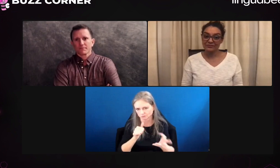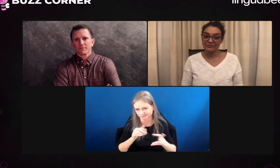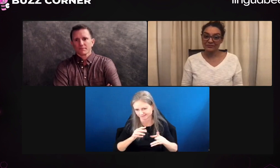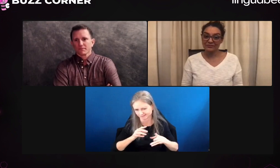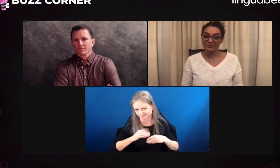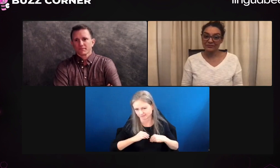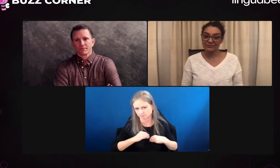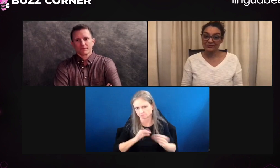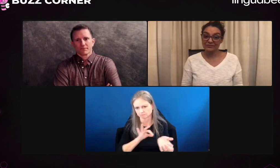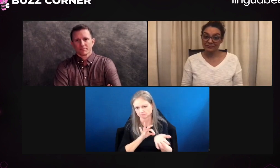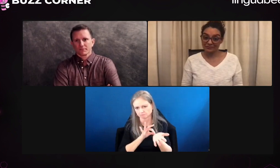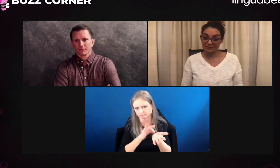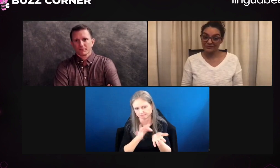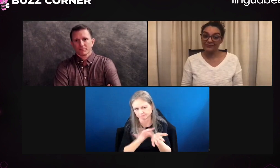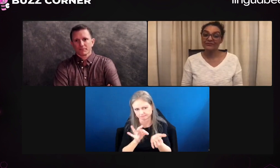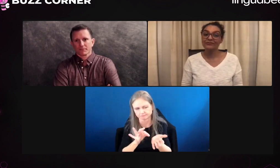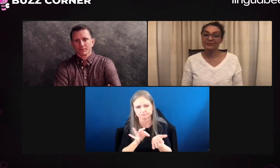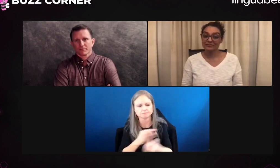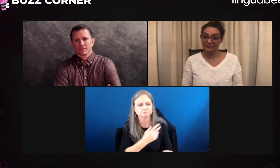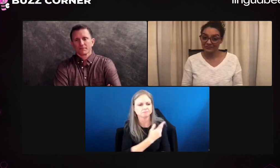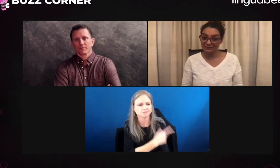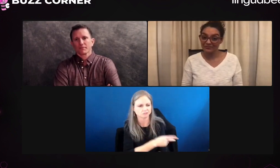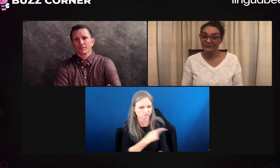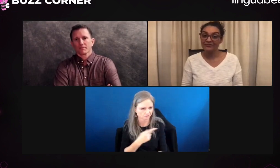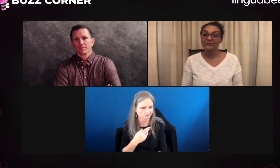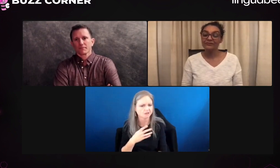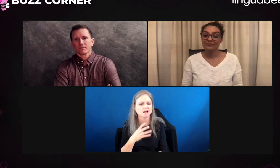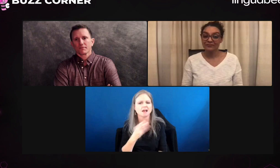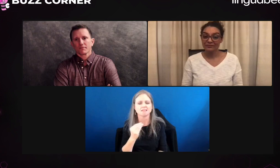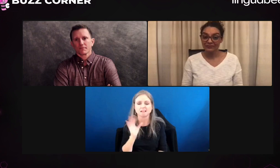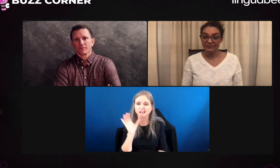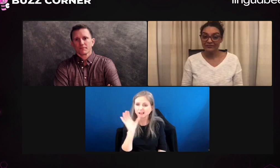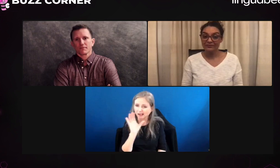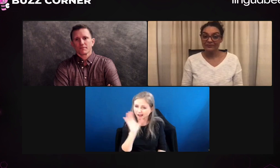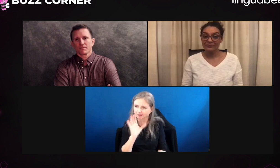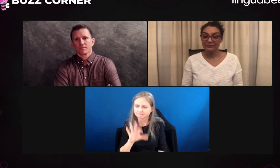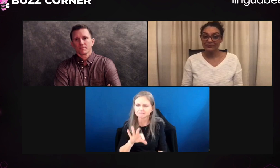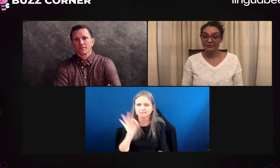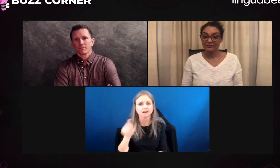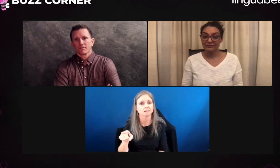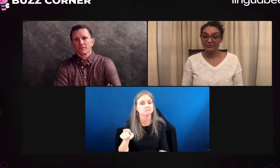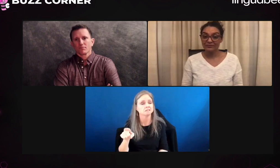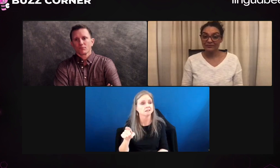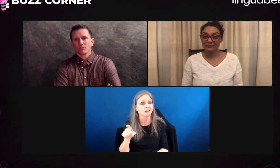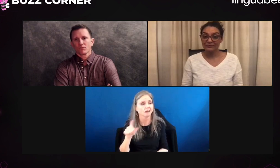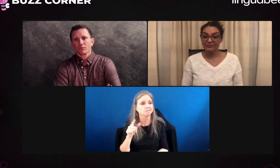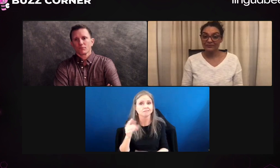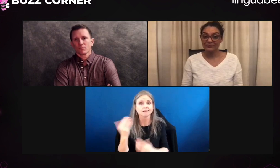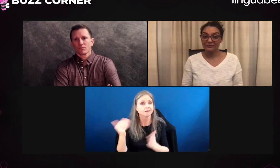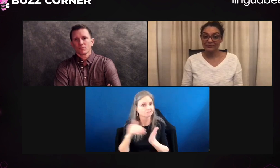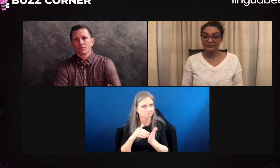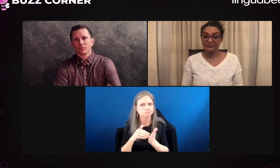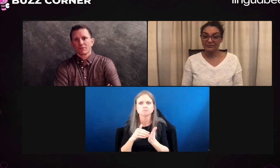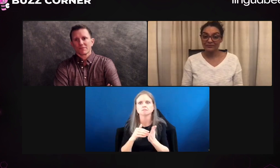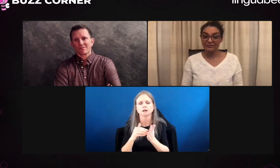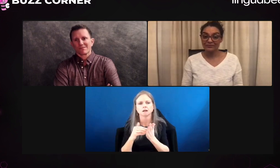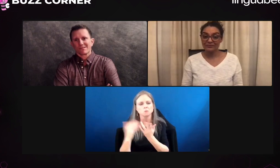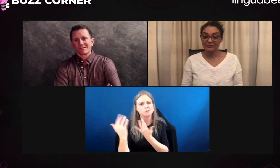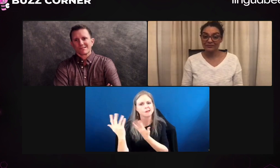So many doctors do not accept it. And so patients who have it have to look,